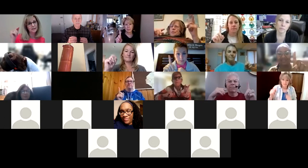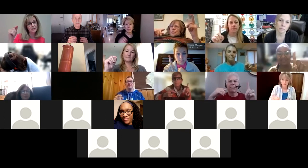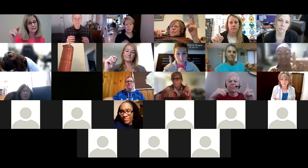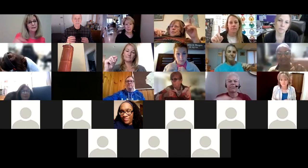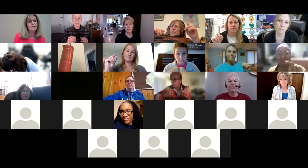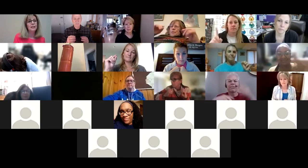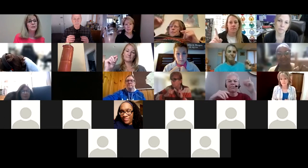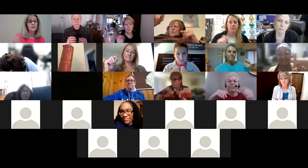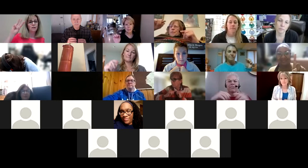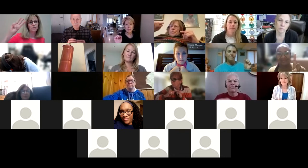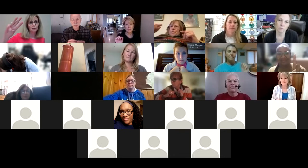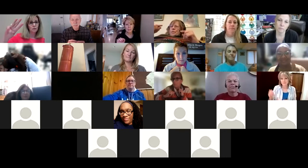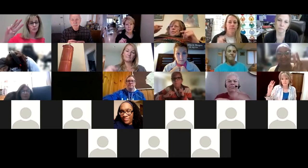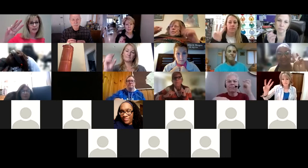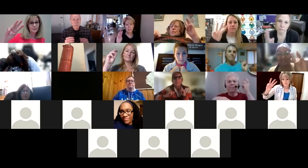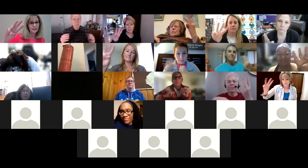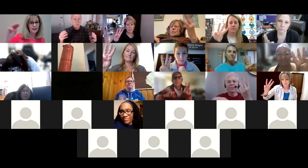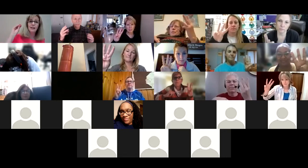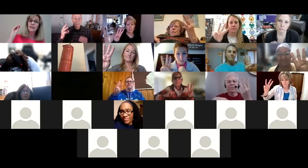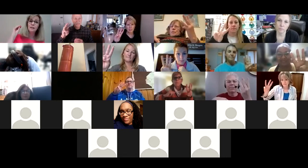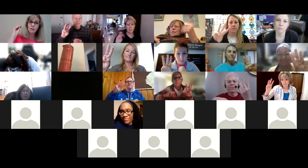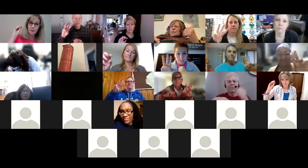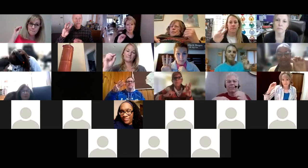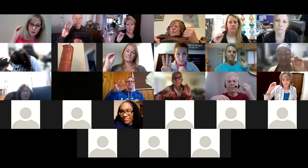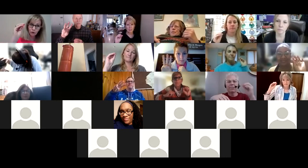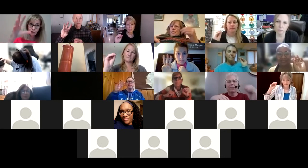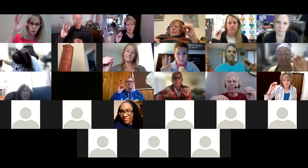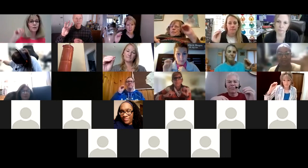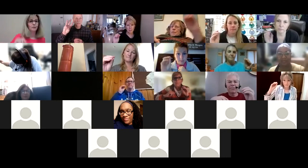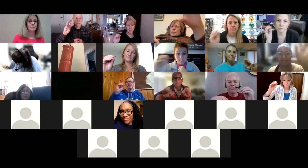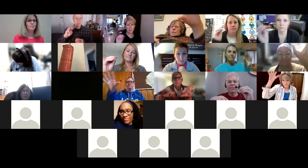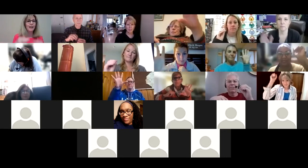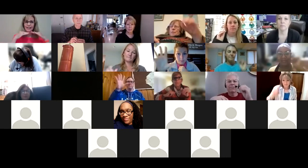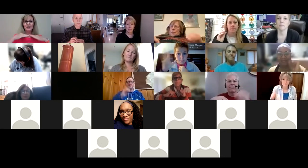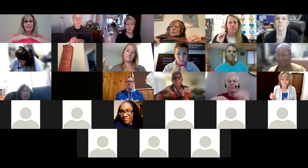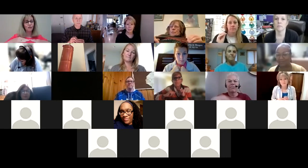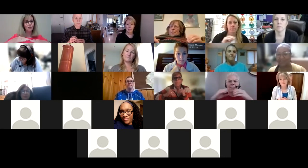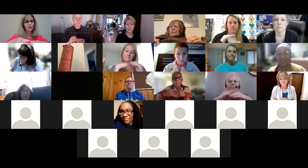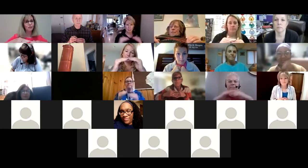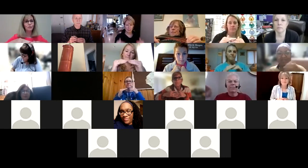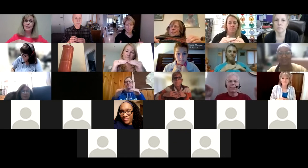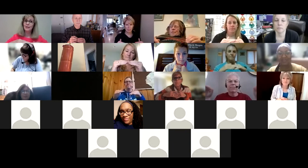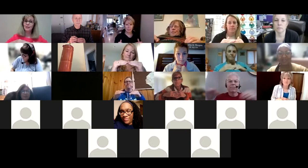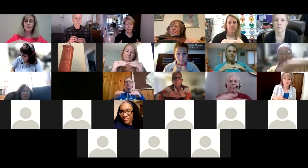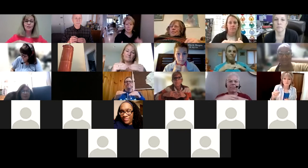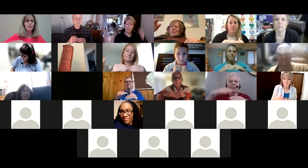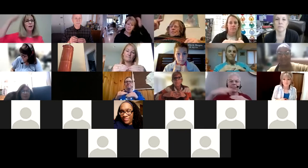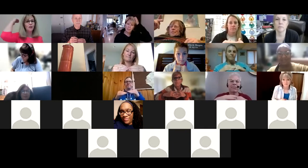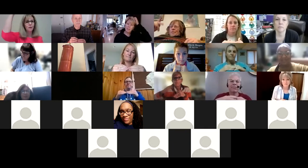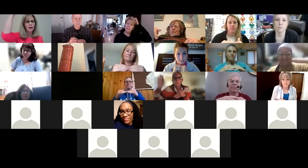this thesis statement is called our triple whammy, and it is doable by even kindergartners, maybe even younger, all the way